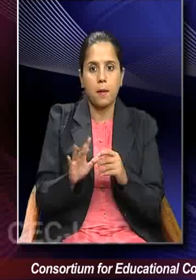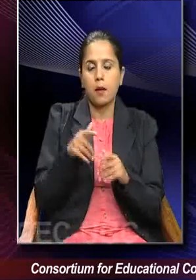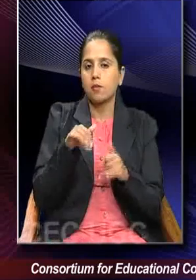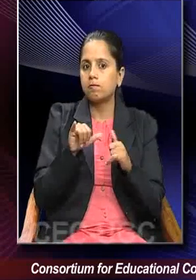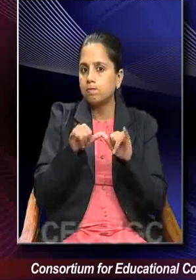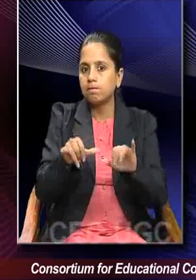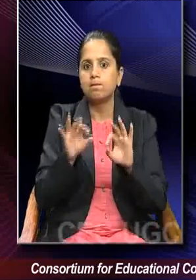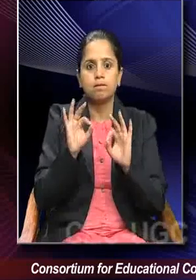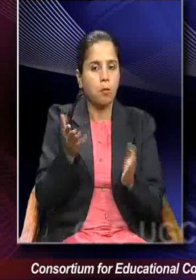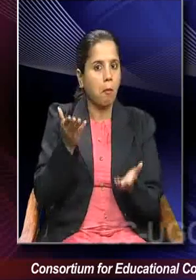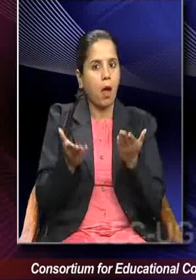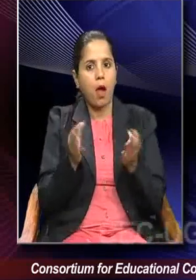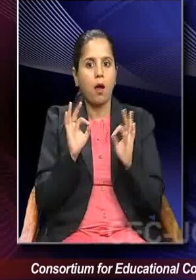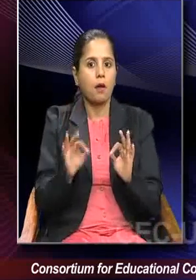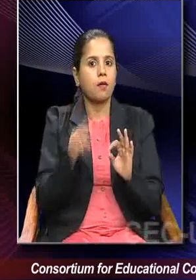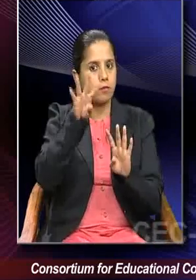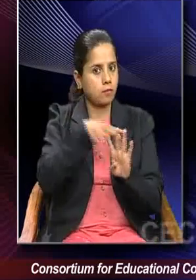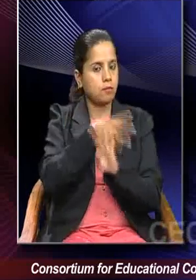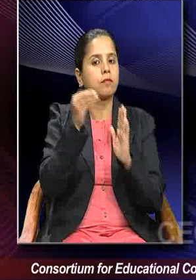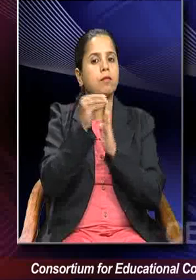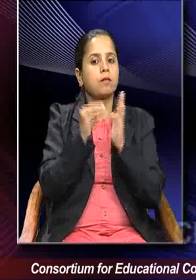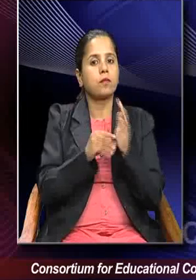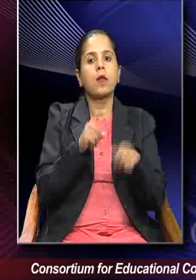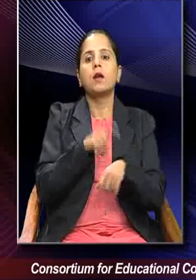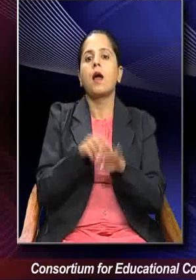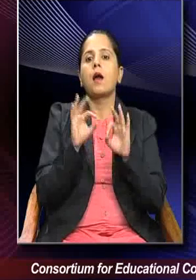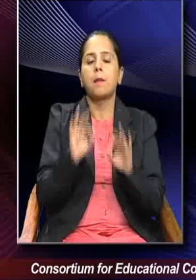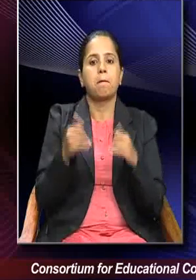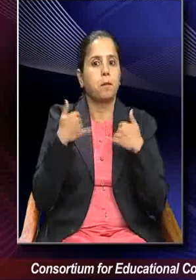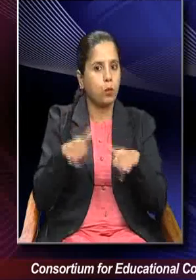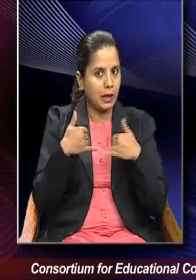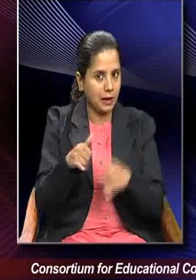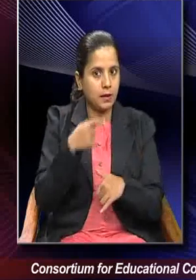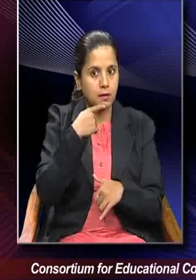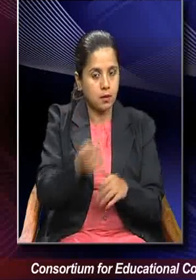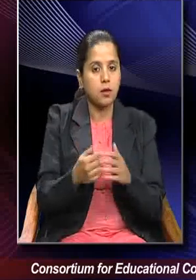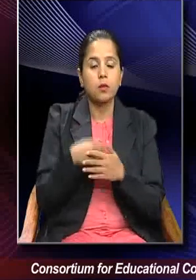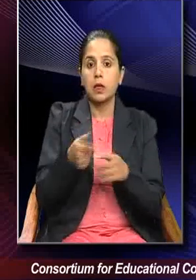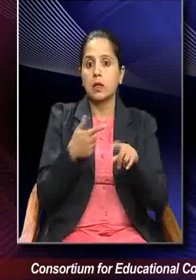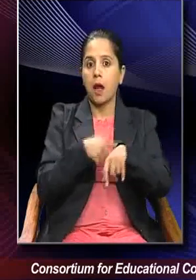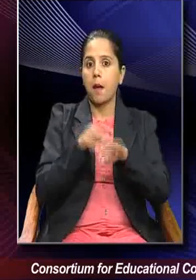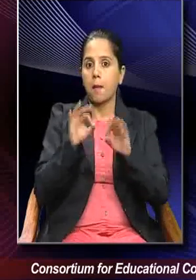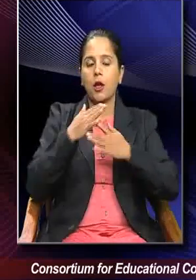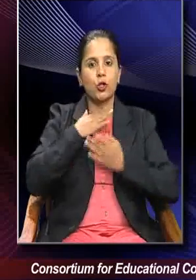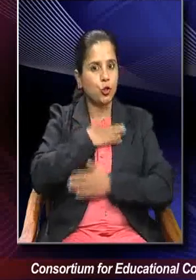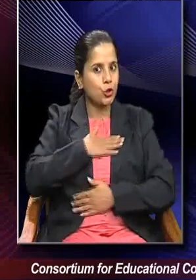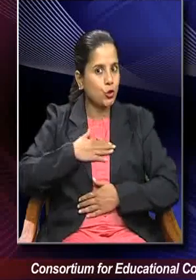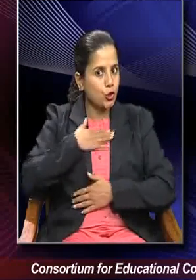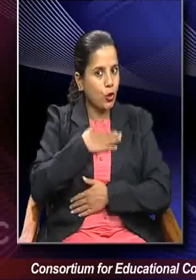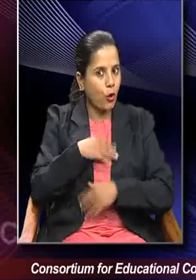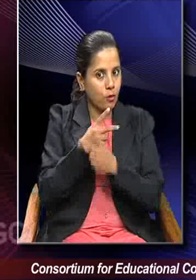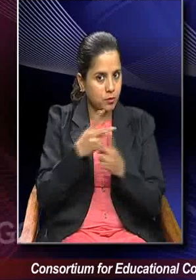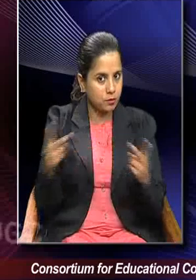well-balanced schedule that includes time to play, time to leisure,